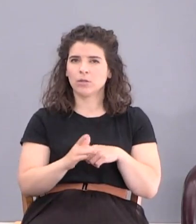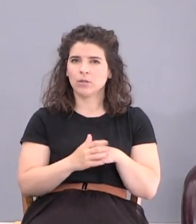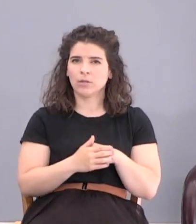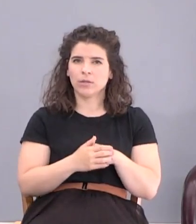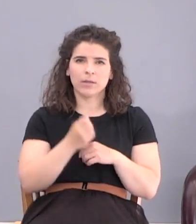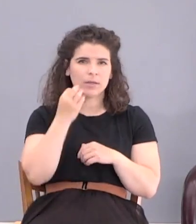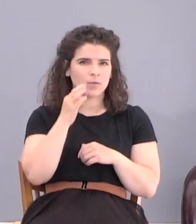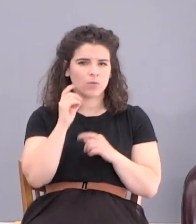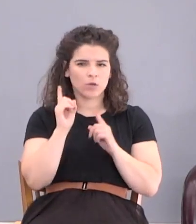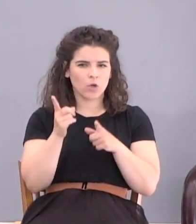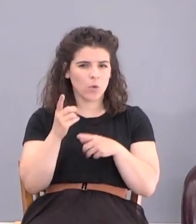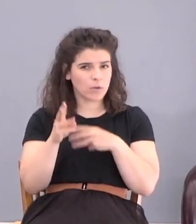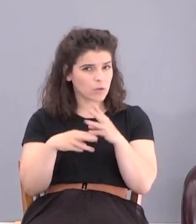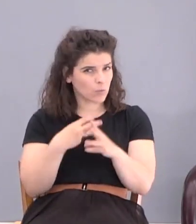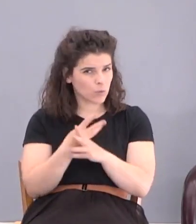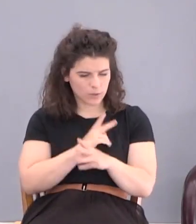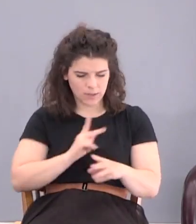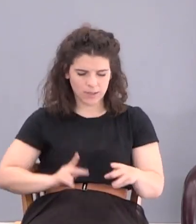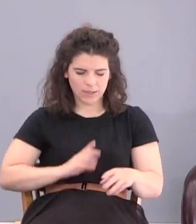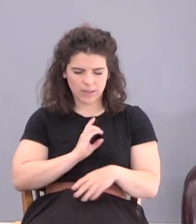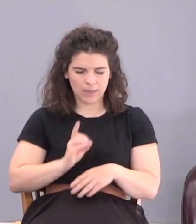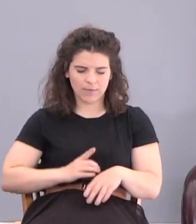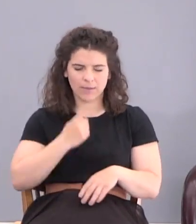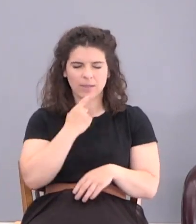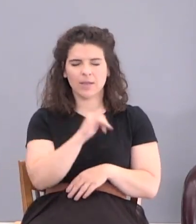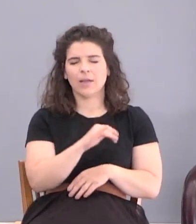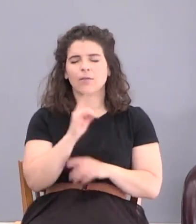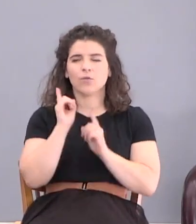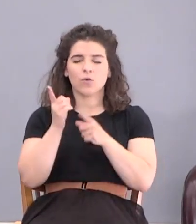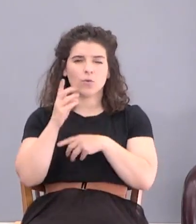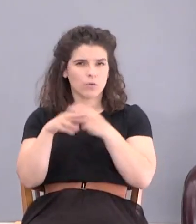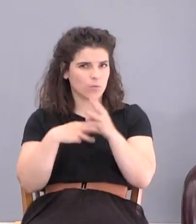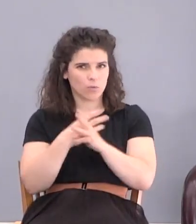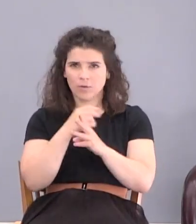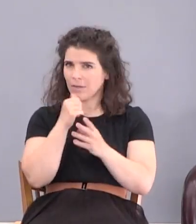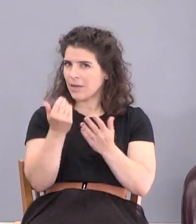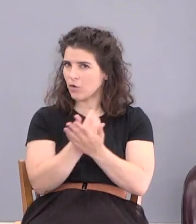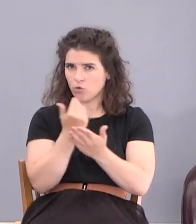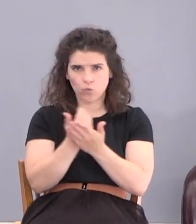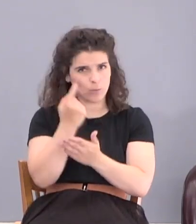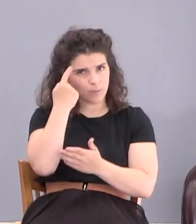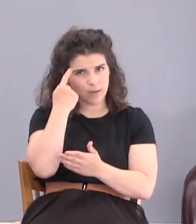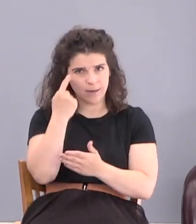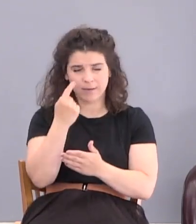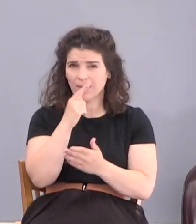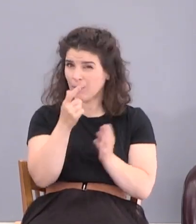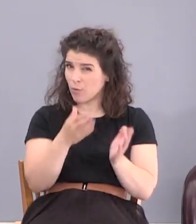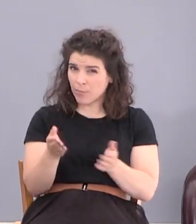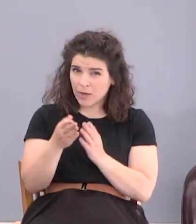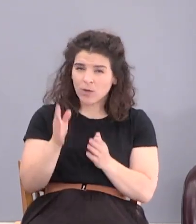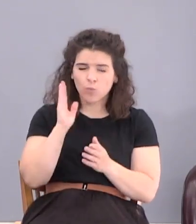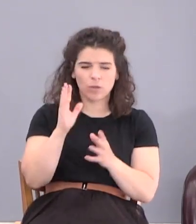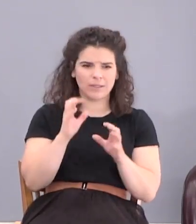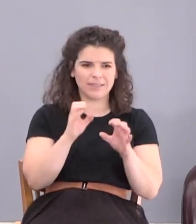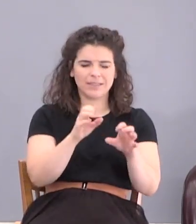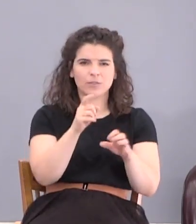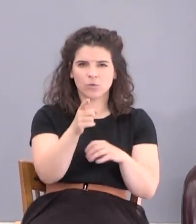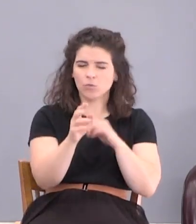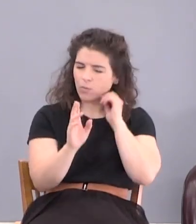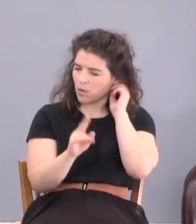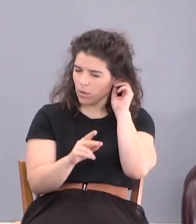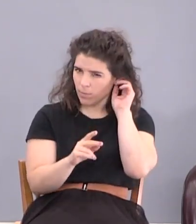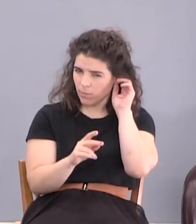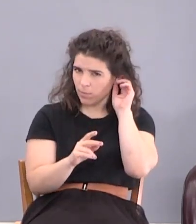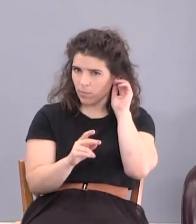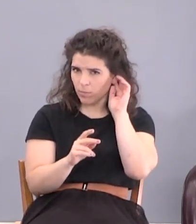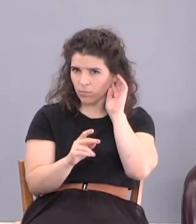If we go out in that world unprepared, without a renewed mind, it's going to eat us up. It's going to alter our thinking. We're